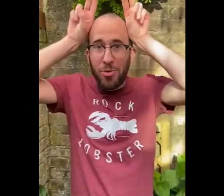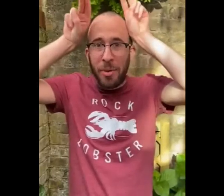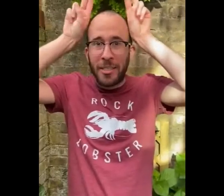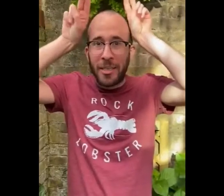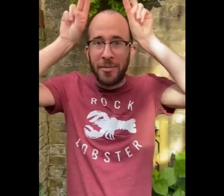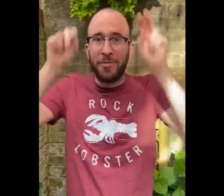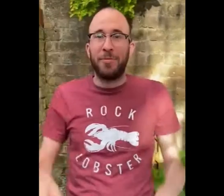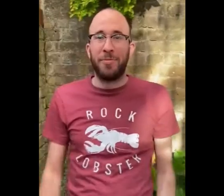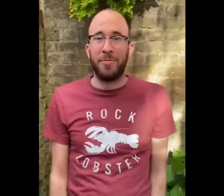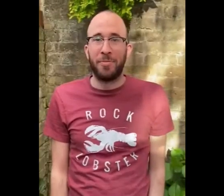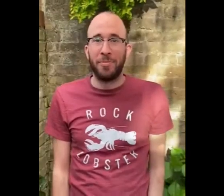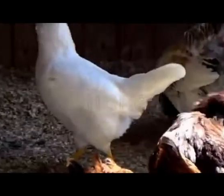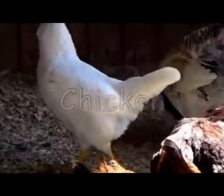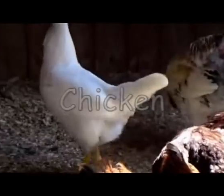Rabbit.